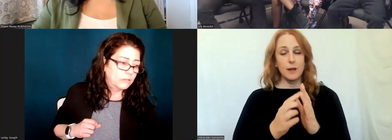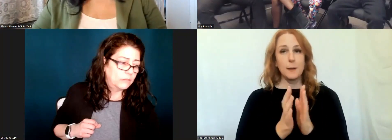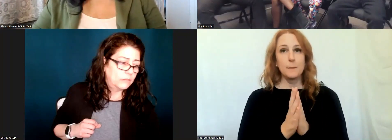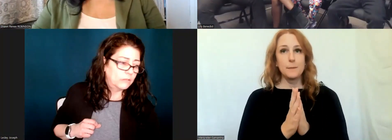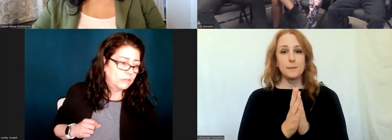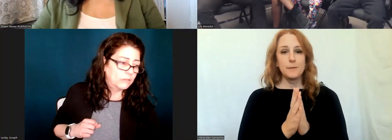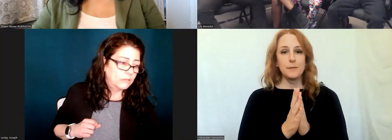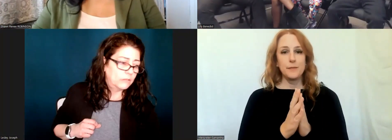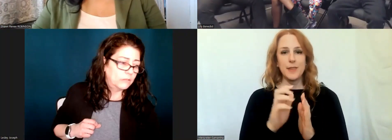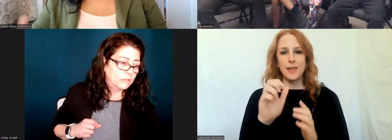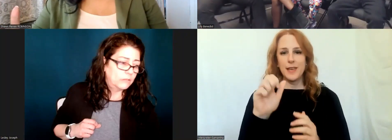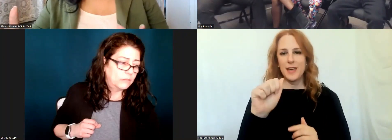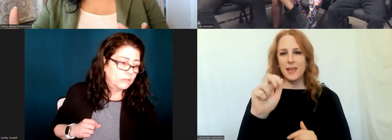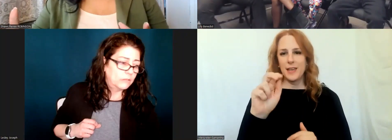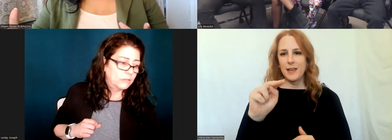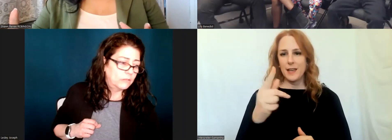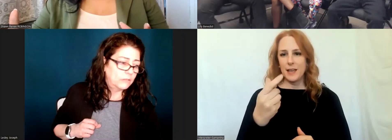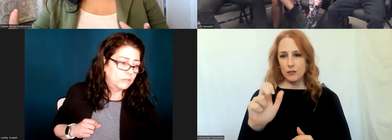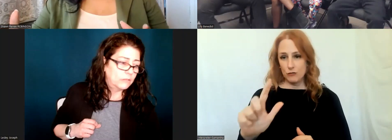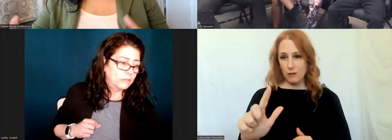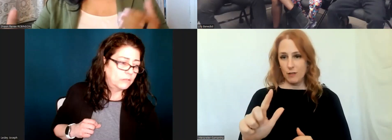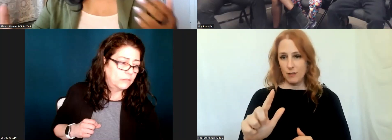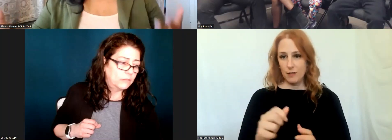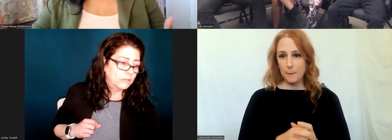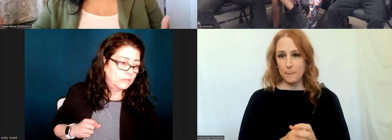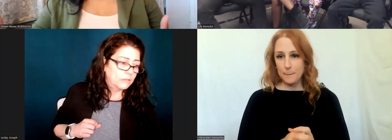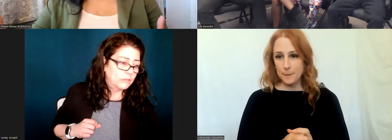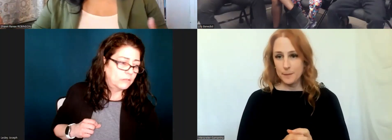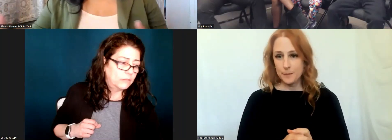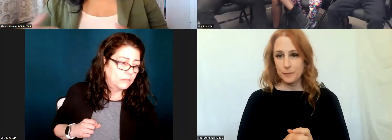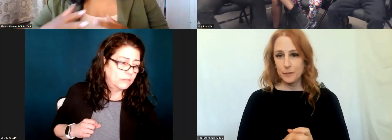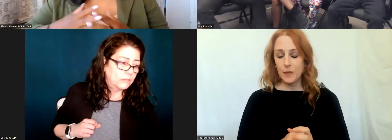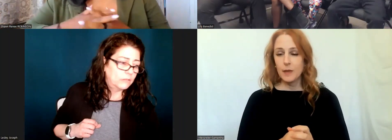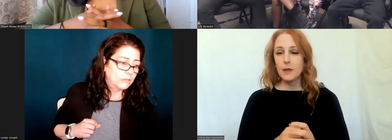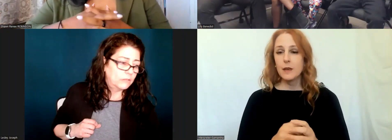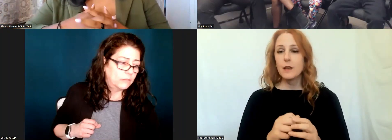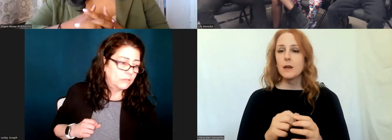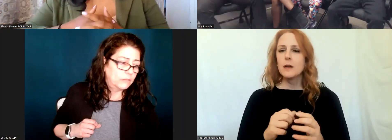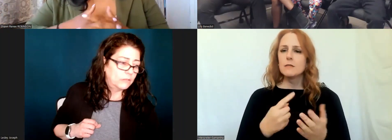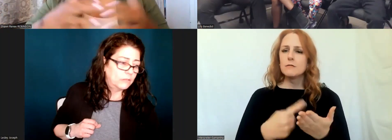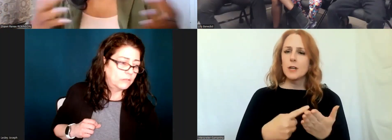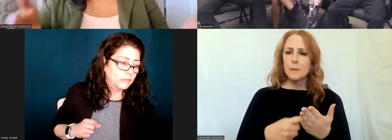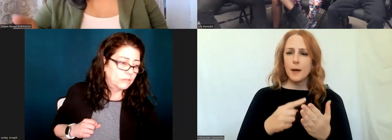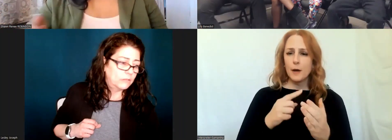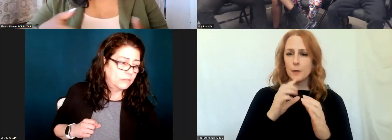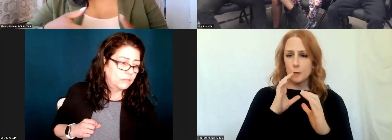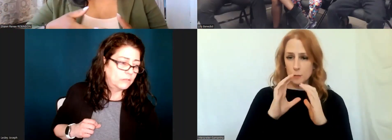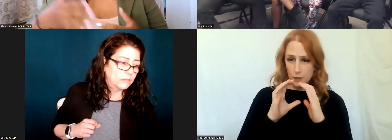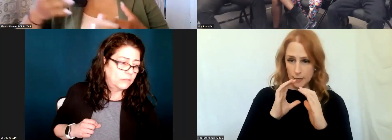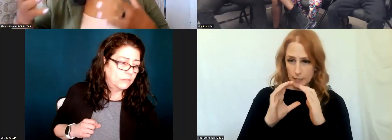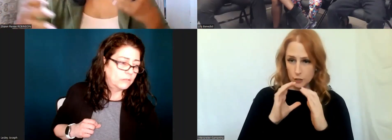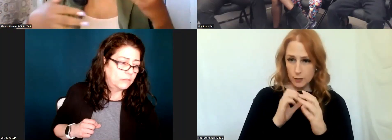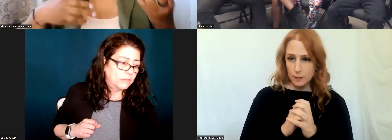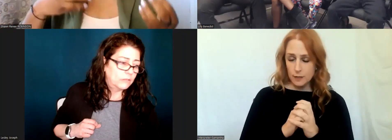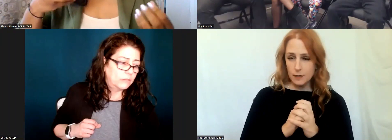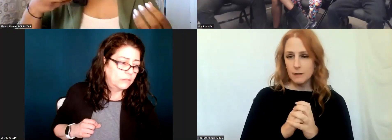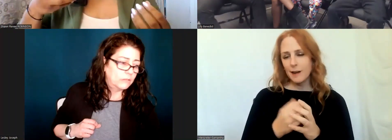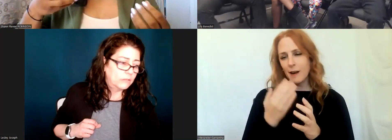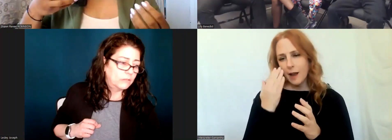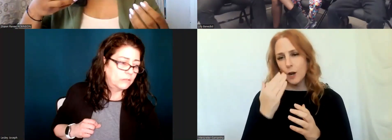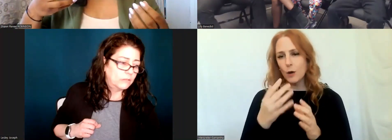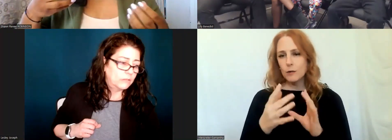let's start with Angel. When we talk about communication, before I said it's